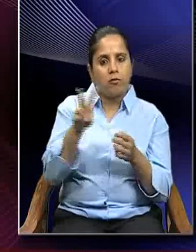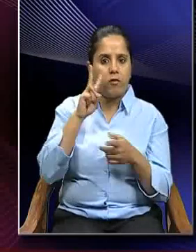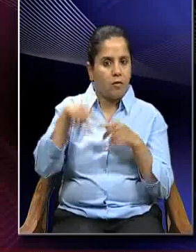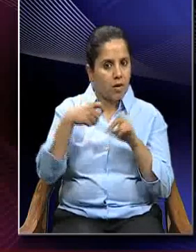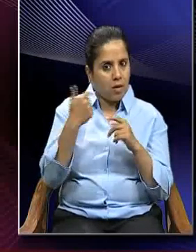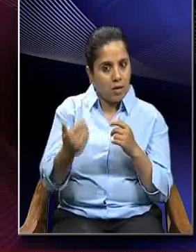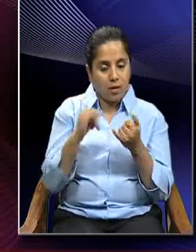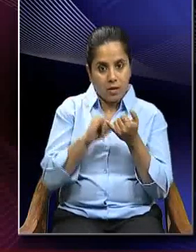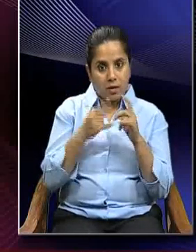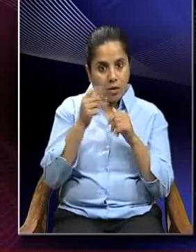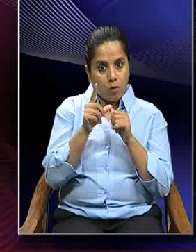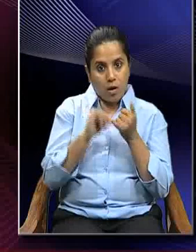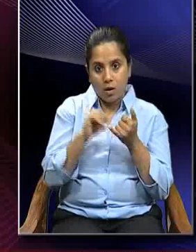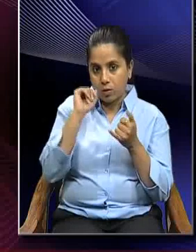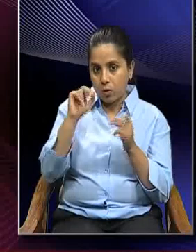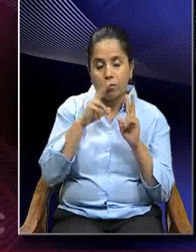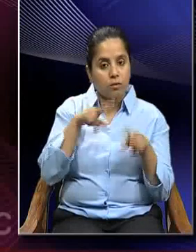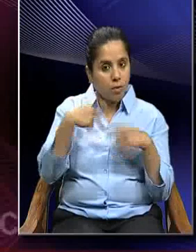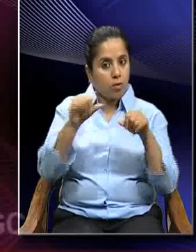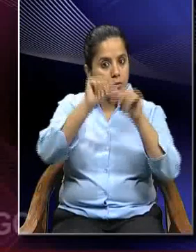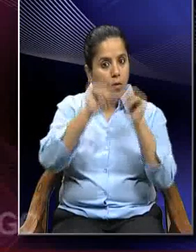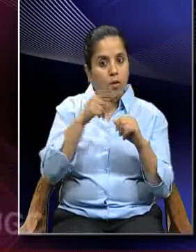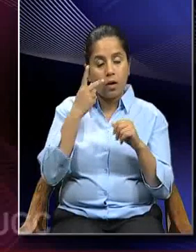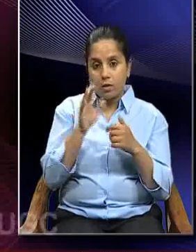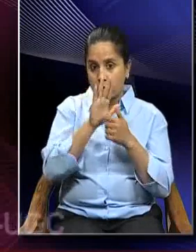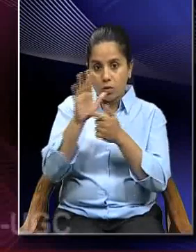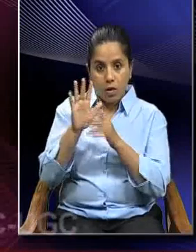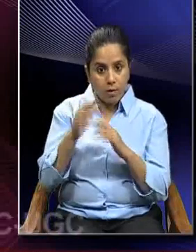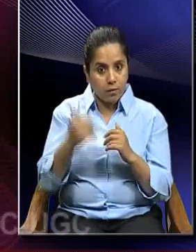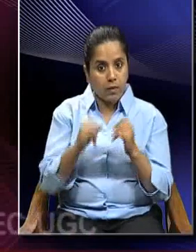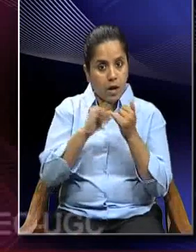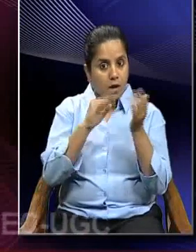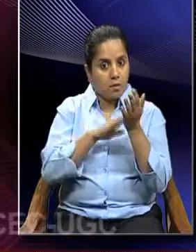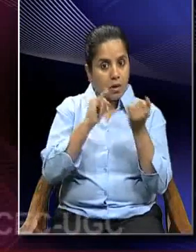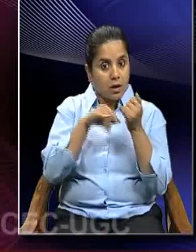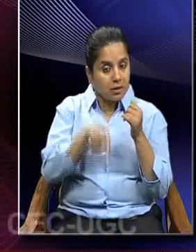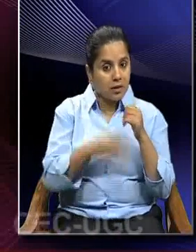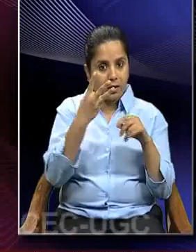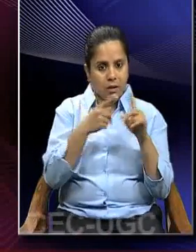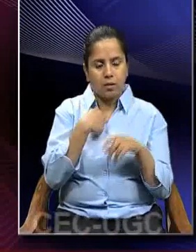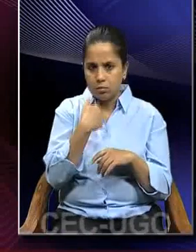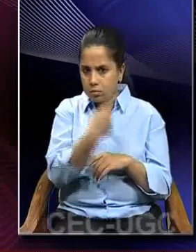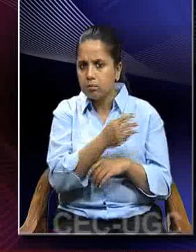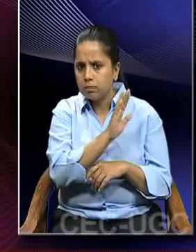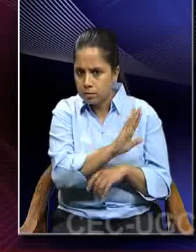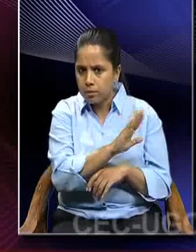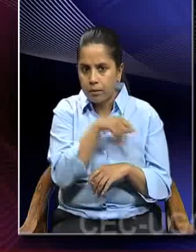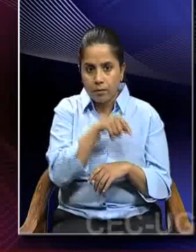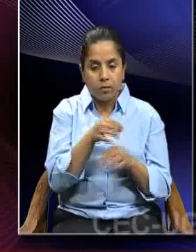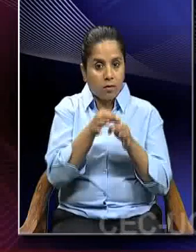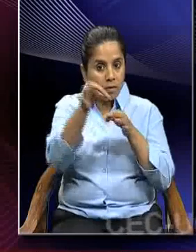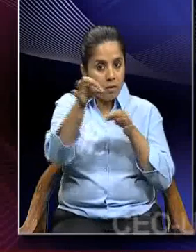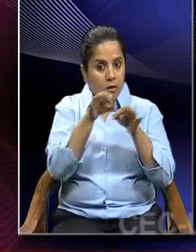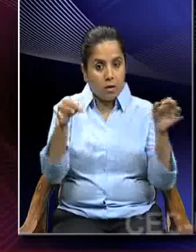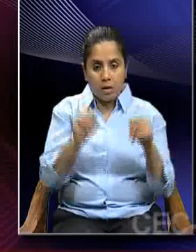stimulus Vivek response model, which indicates towards this SMS model and 3T model. The size of the layer